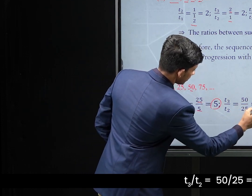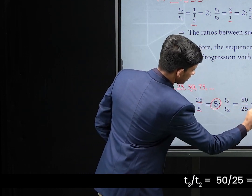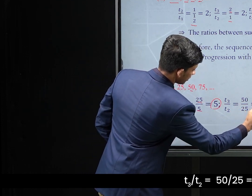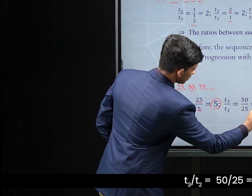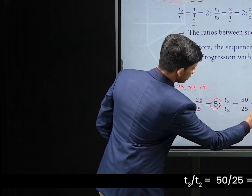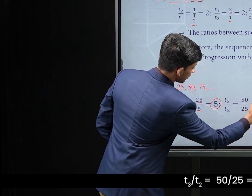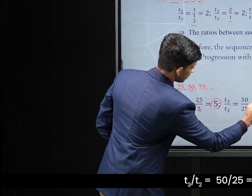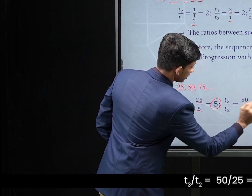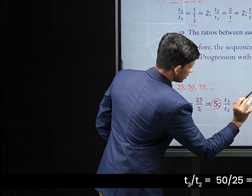to 2.